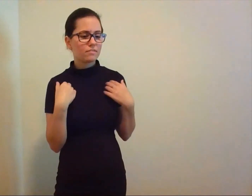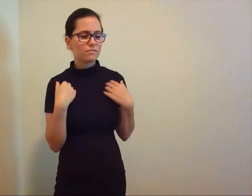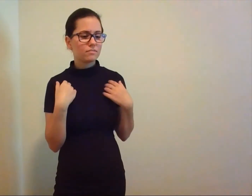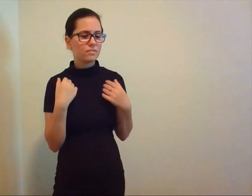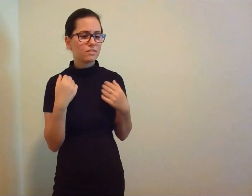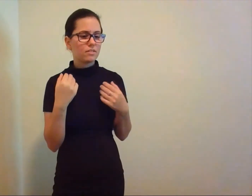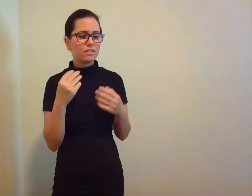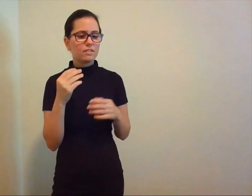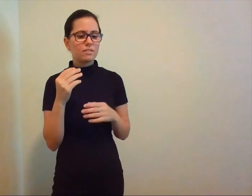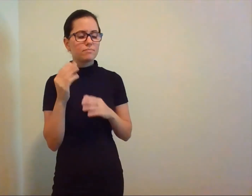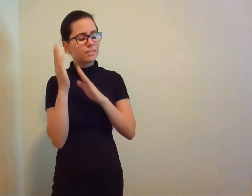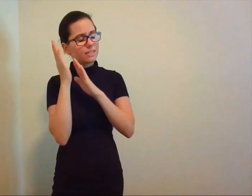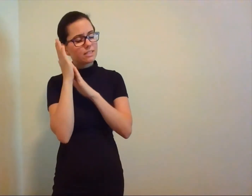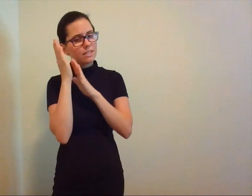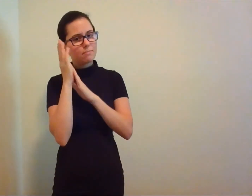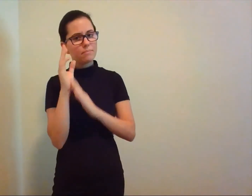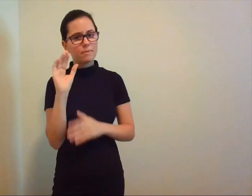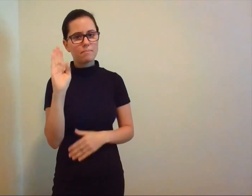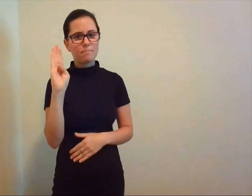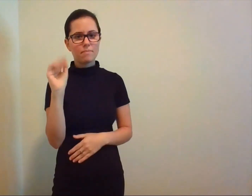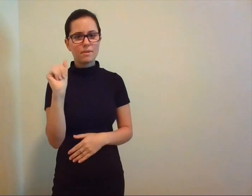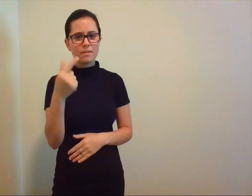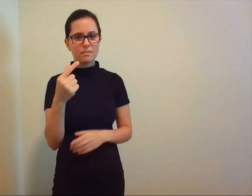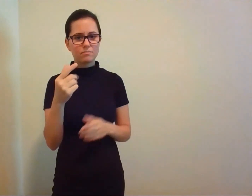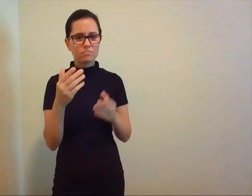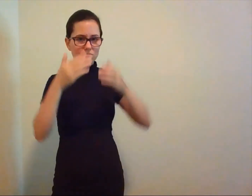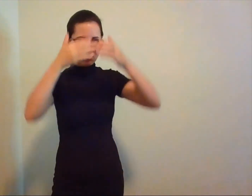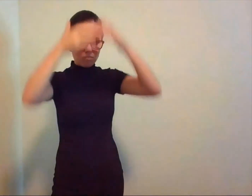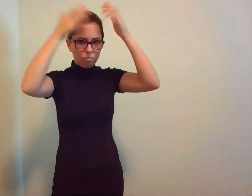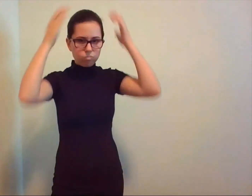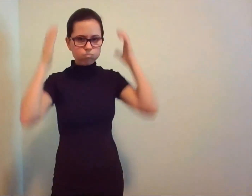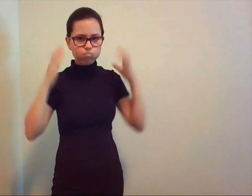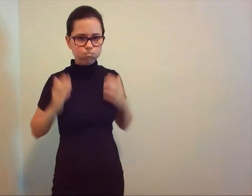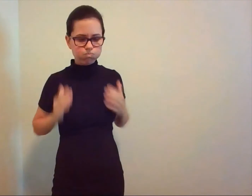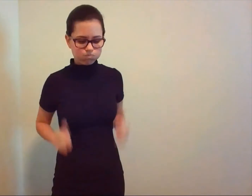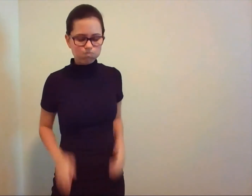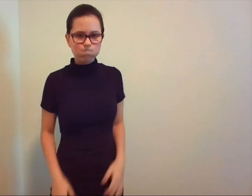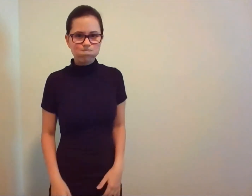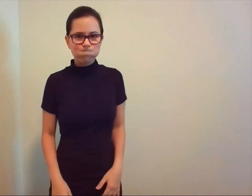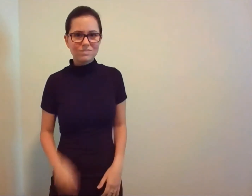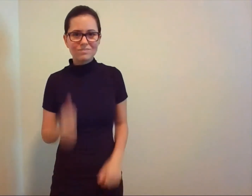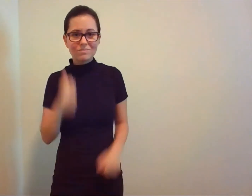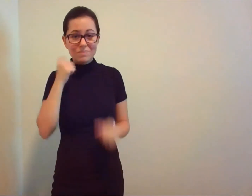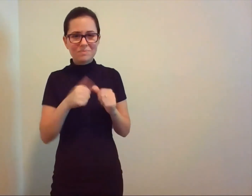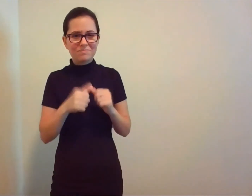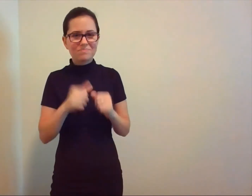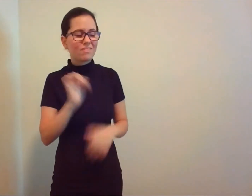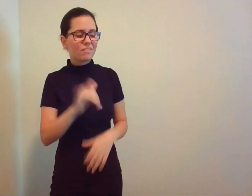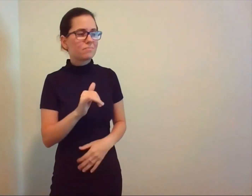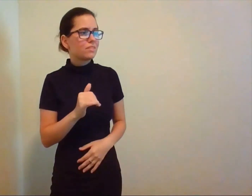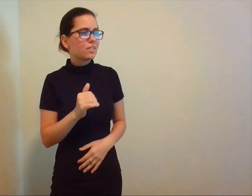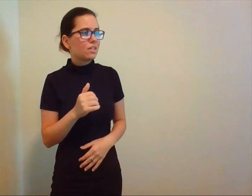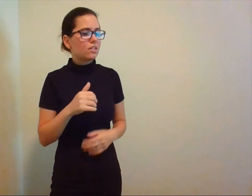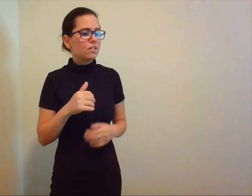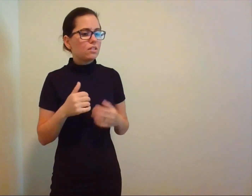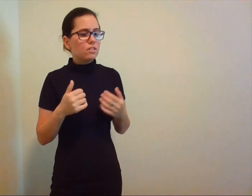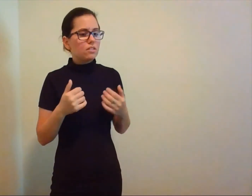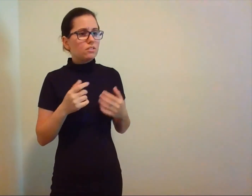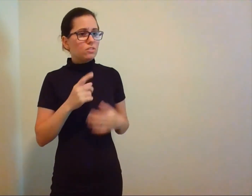my reflection was, I think that there's something about being so close to something so powerful as either